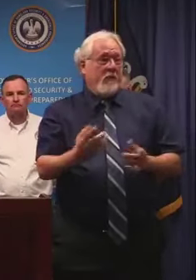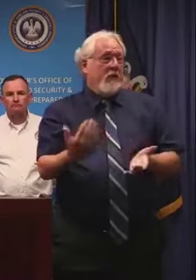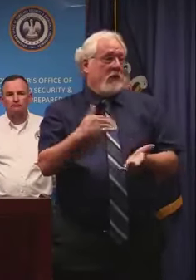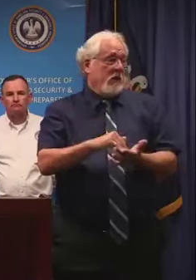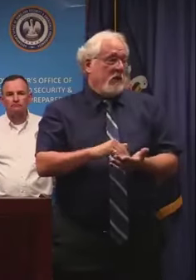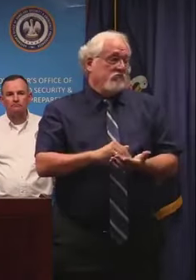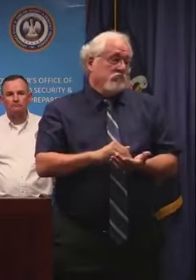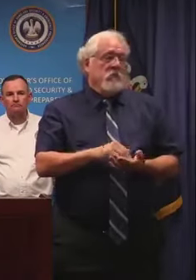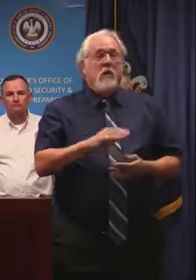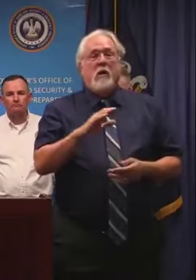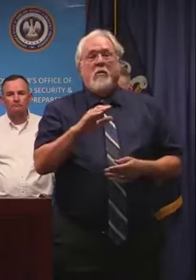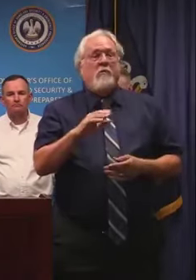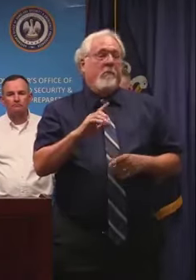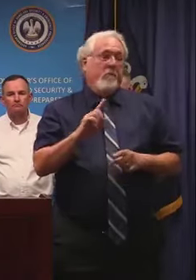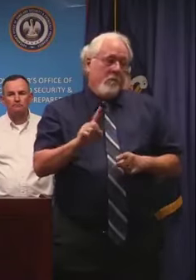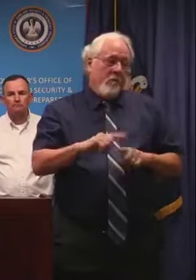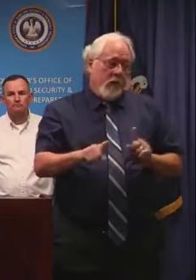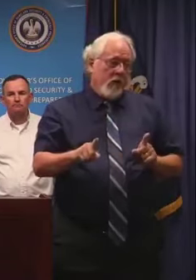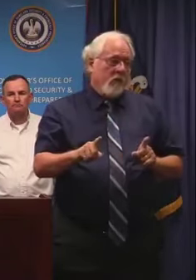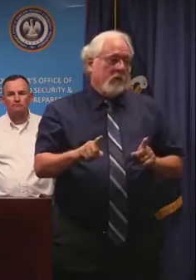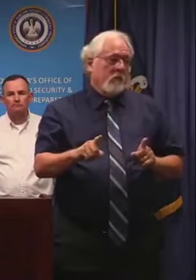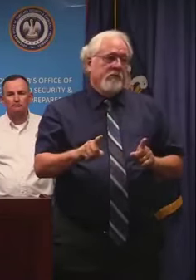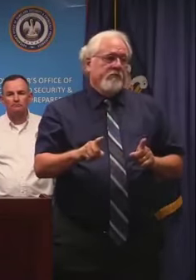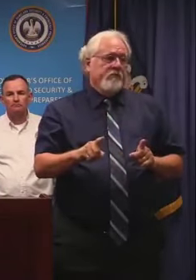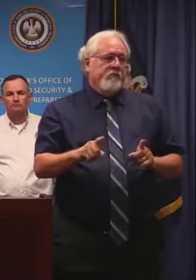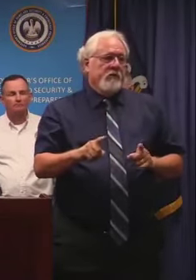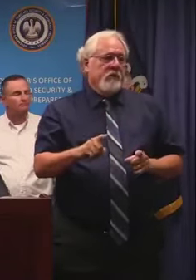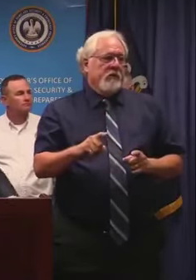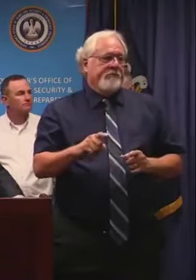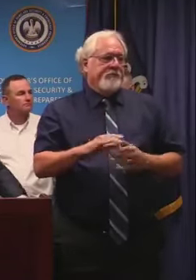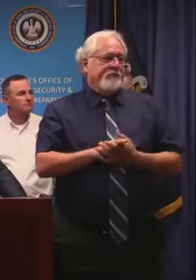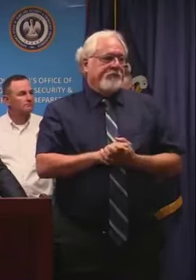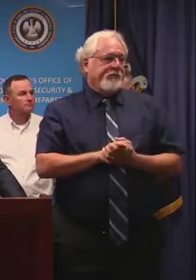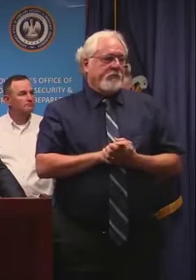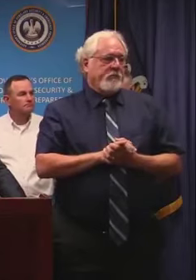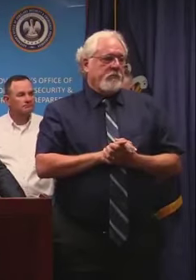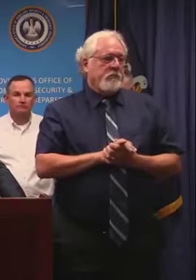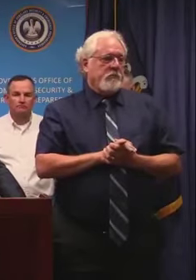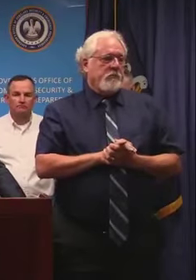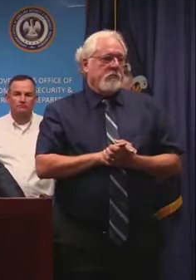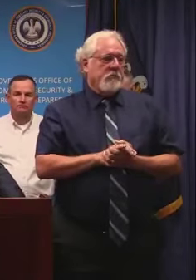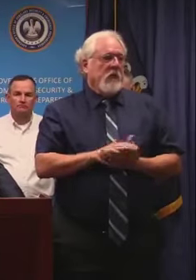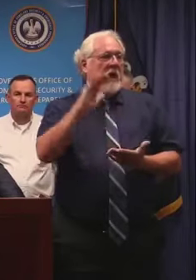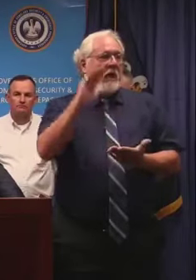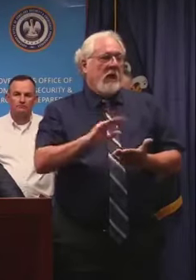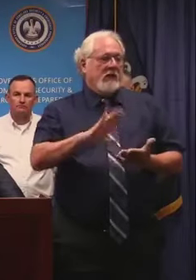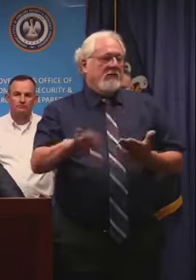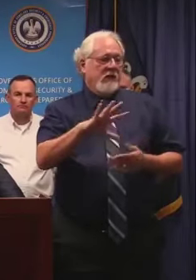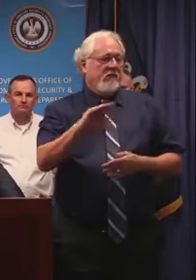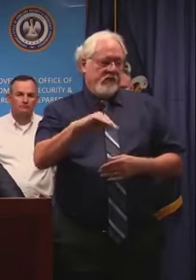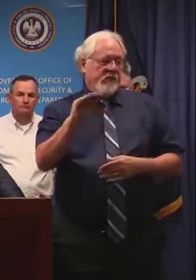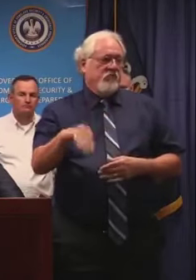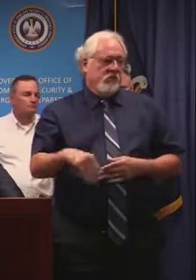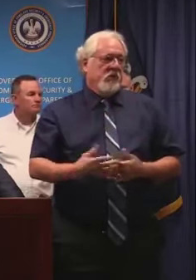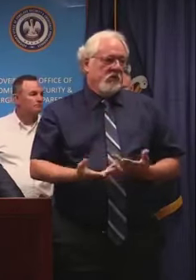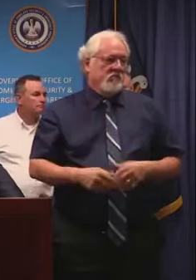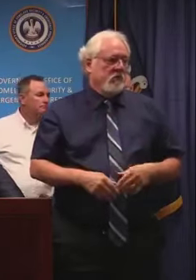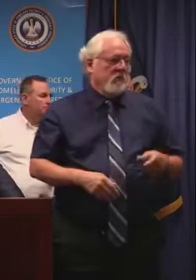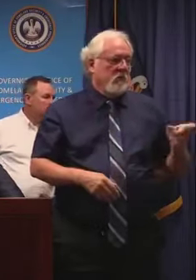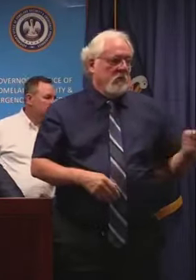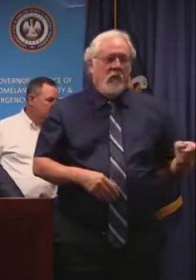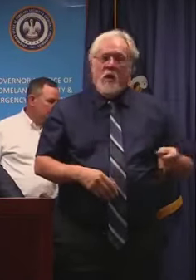again. Although at this point in time, it's less than a 50% chance that would happen. Yes,